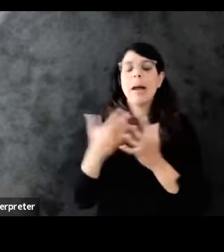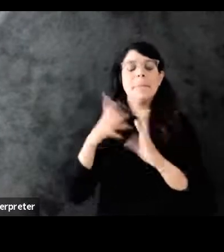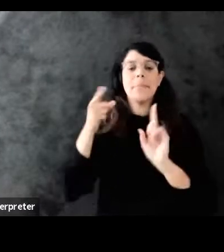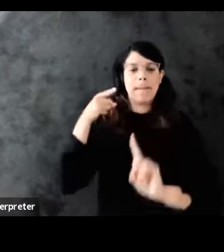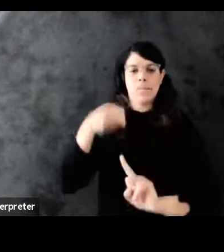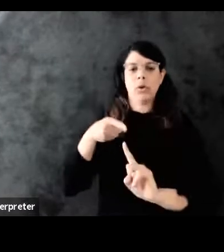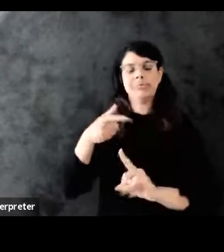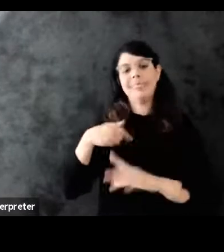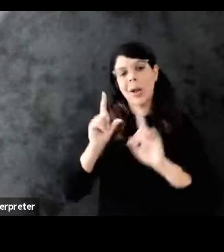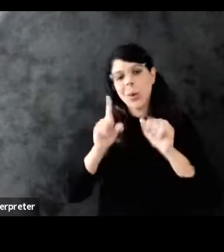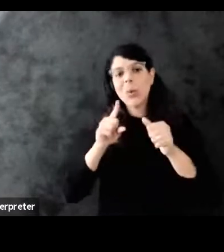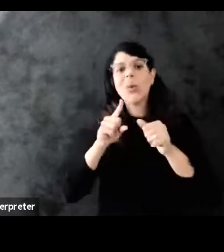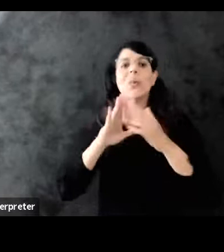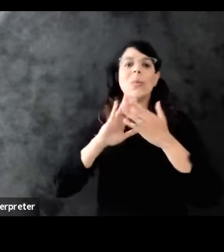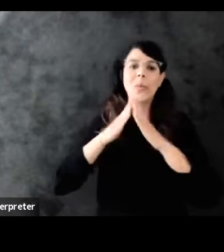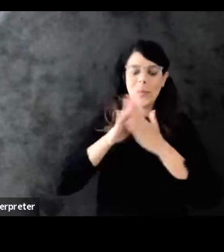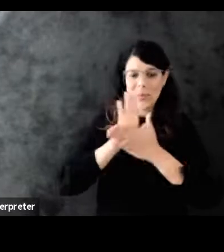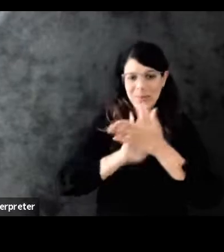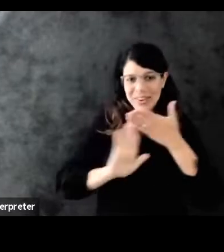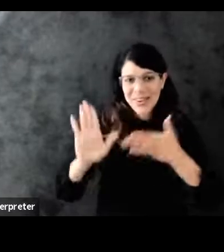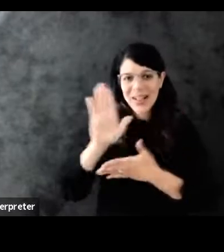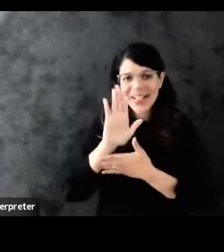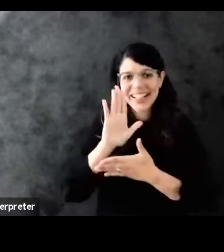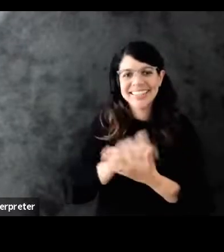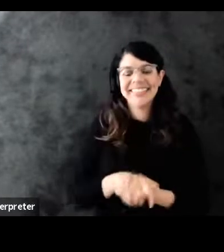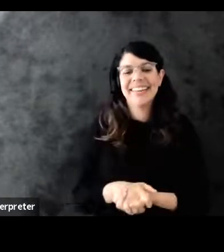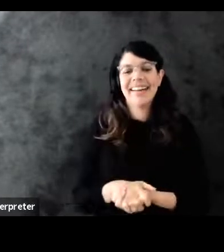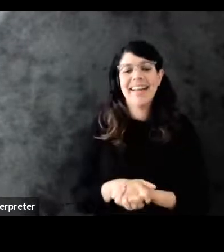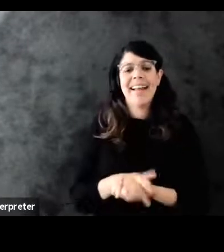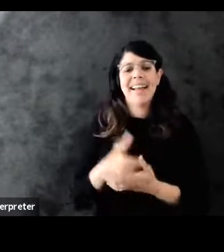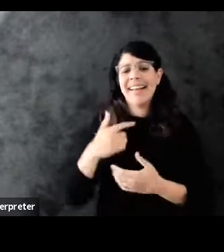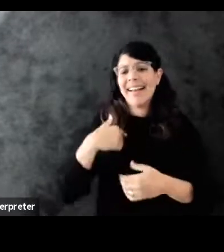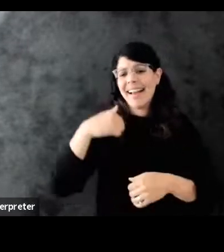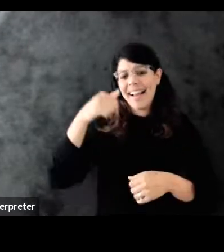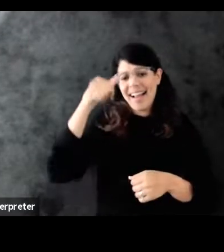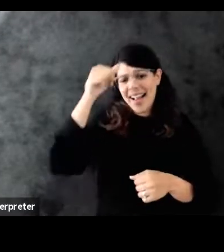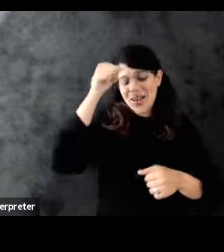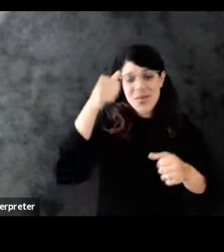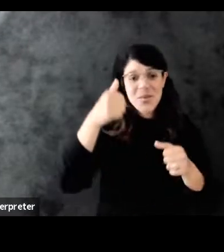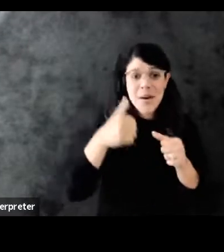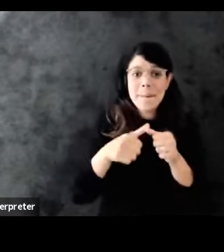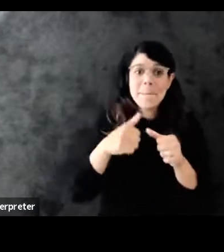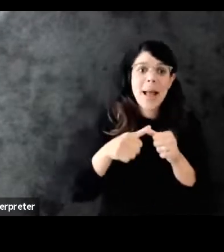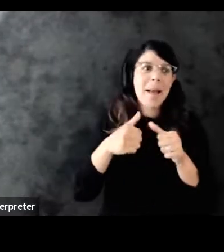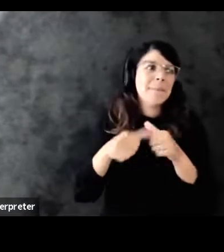LA College, and thinking, by the way, that wow, man, East LA, my